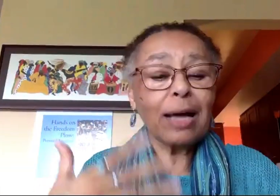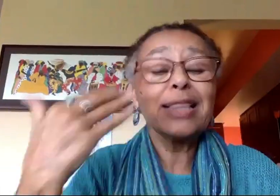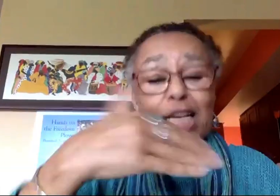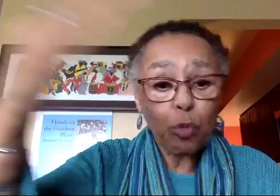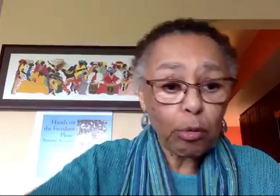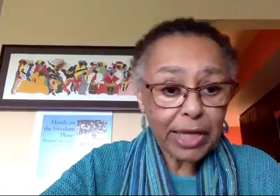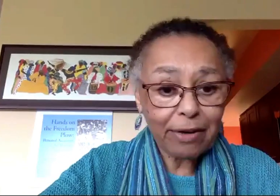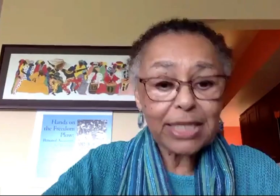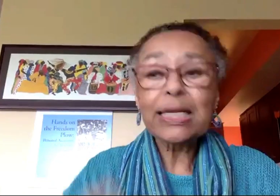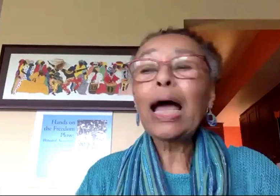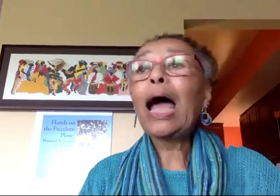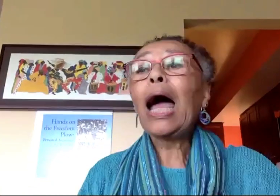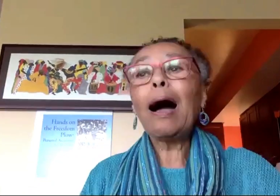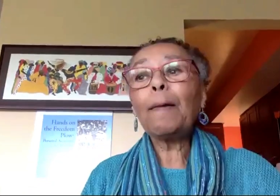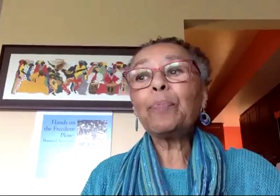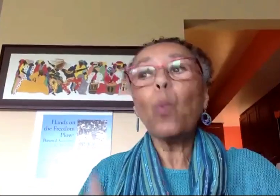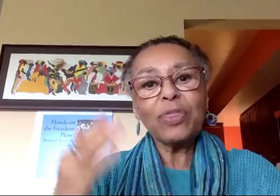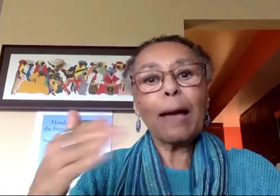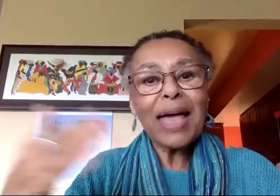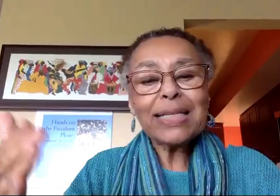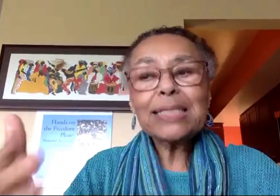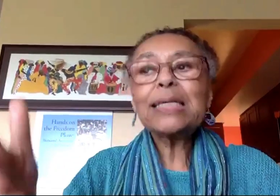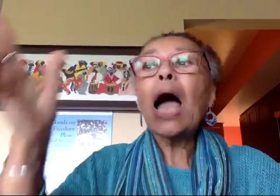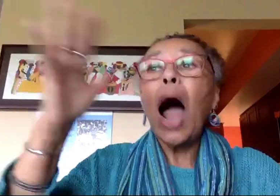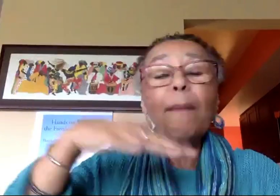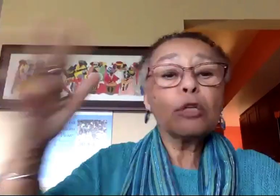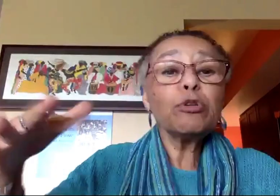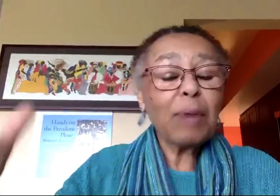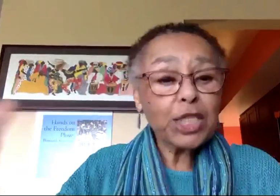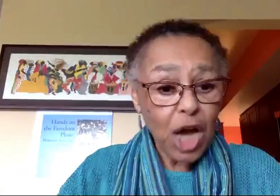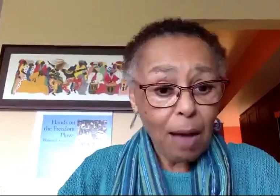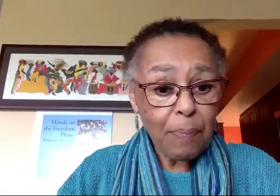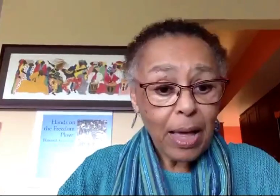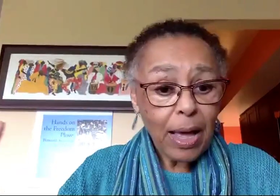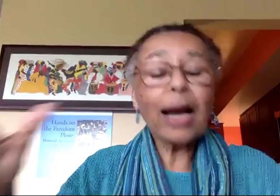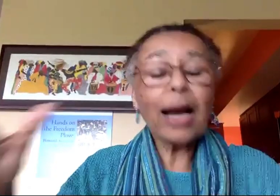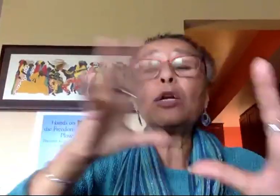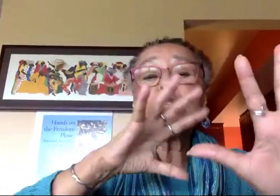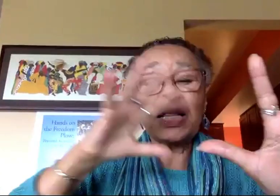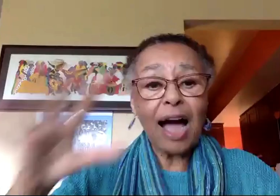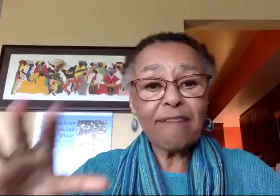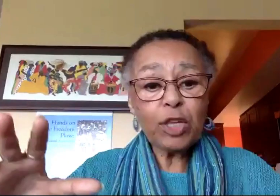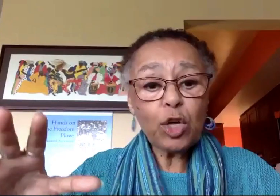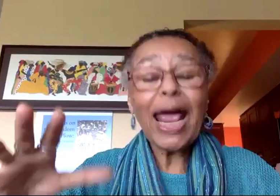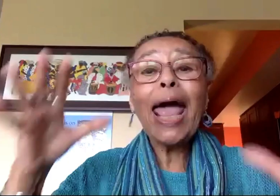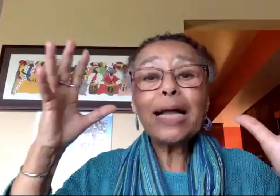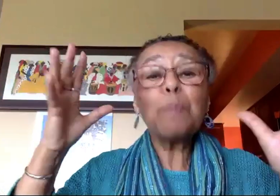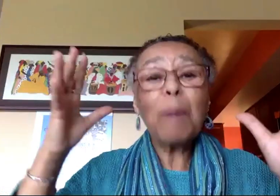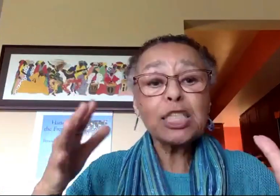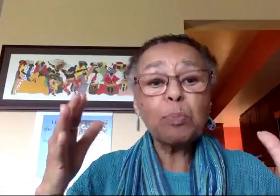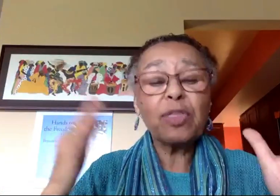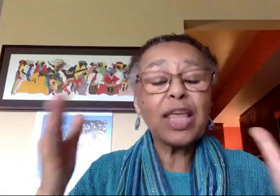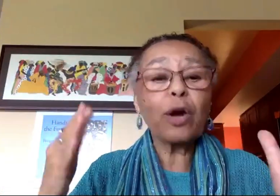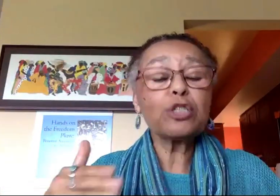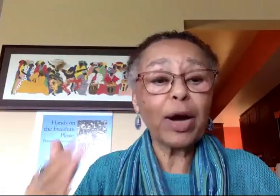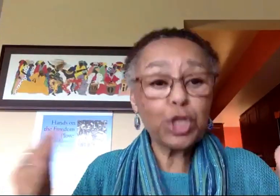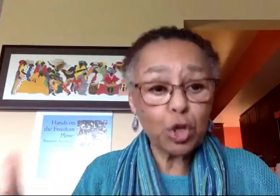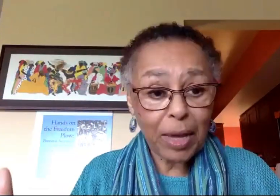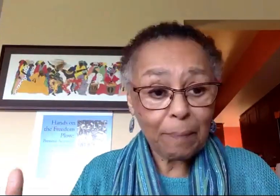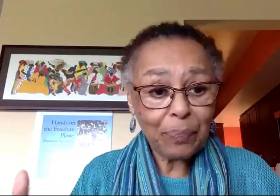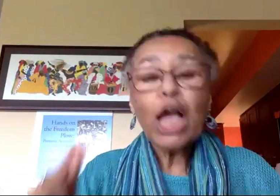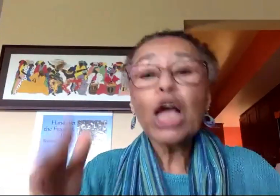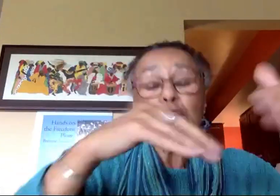starvation in these rural areas, what that meant is I'm going to lose my job, and I'm going to lose my livelihood, and it's possible that they are going to